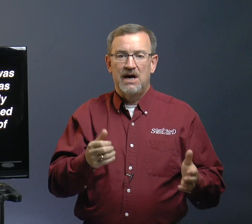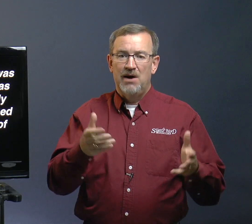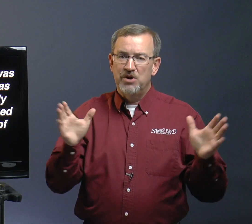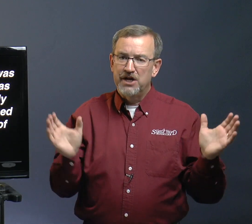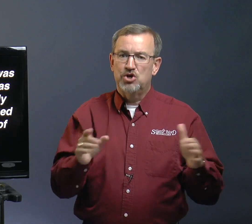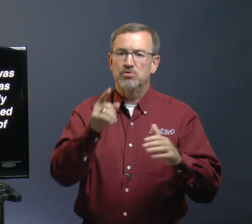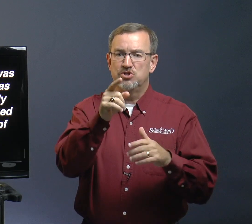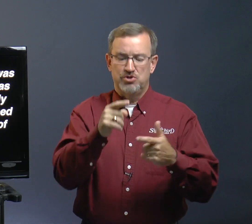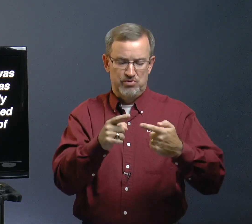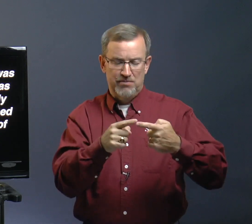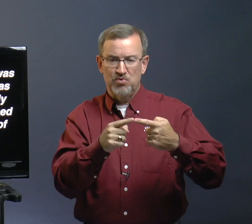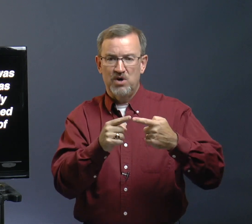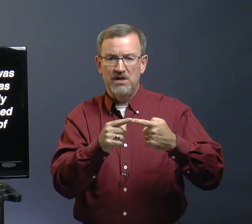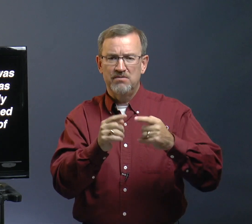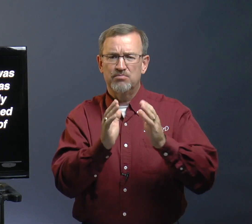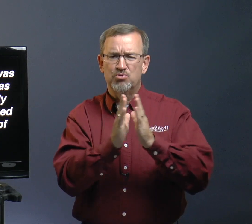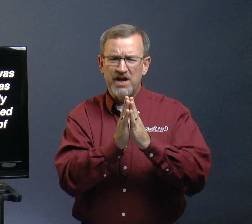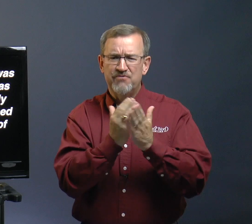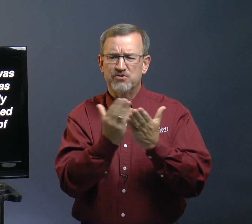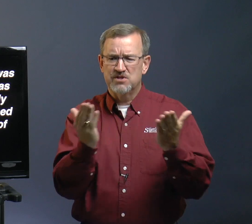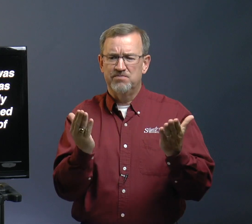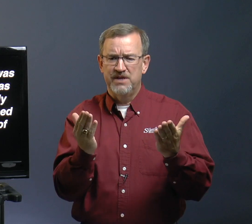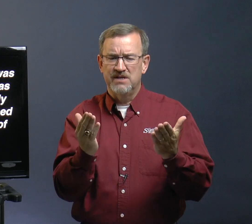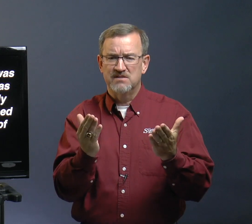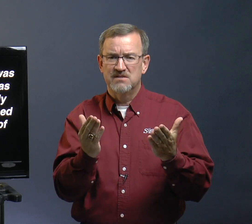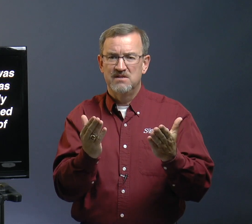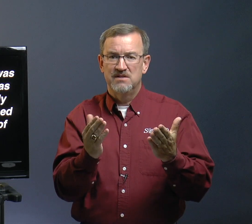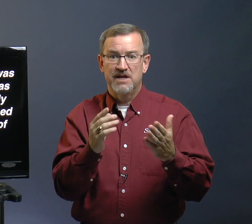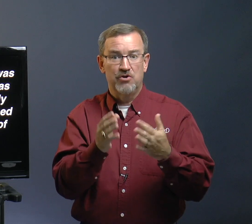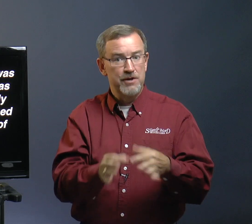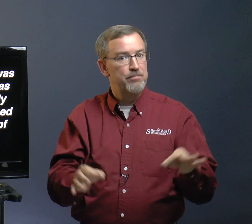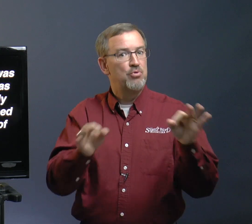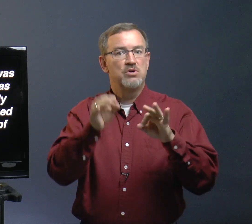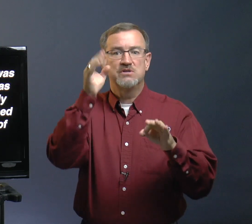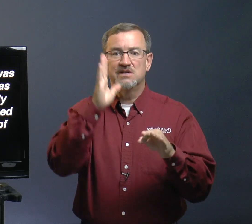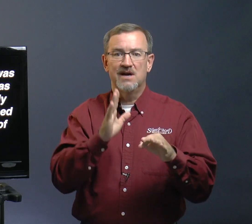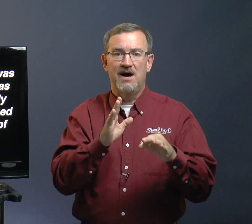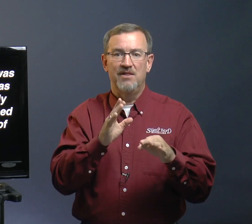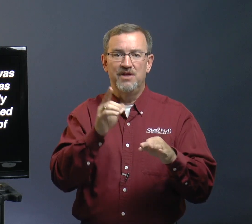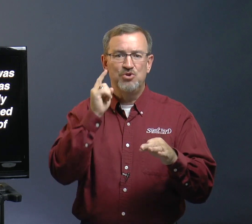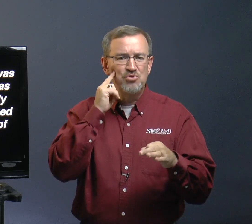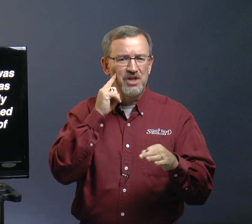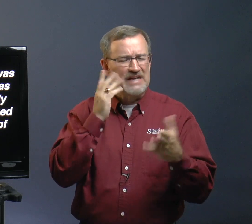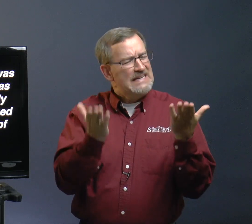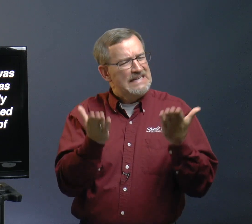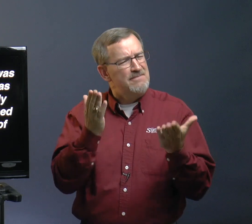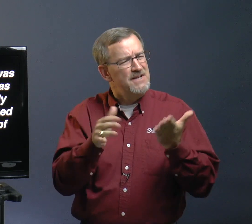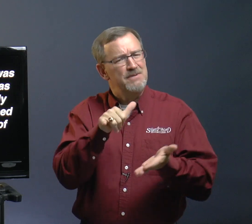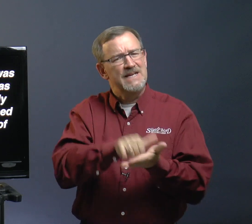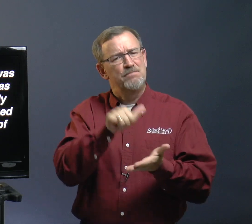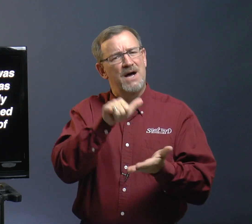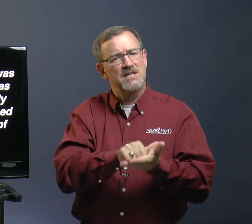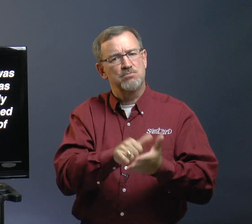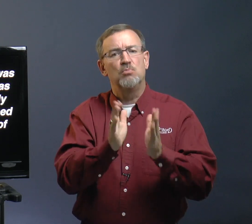I want to encourage you. Number one, pray for some things that are important to God that you think maybe impossible.